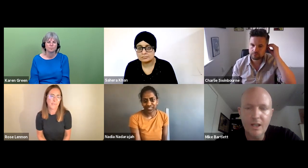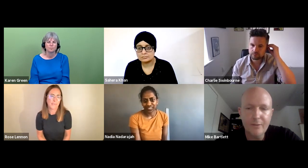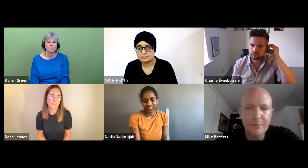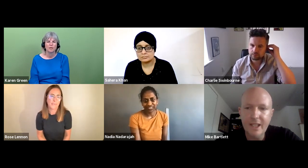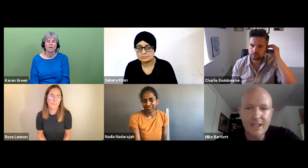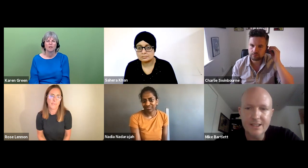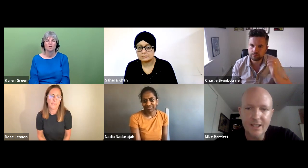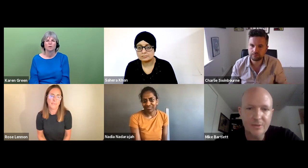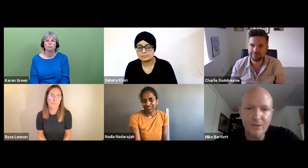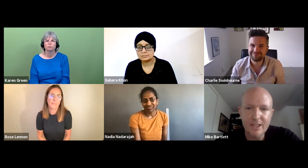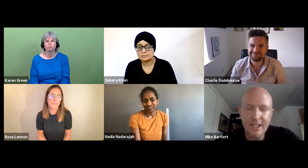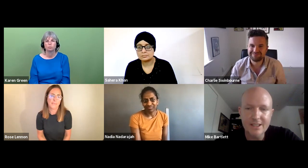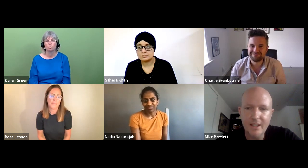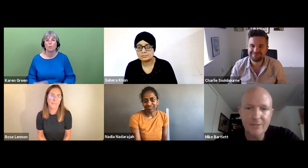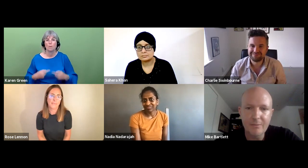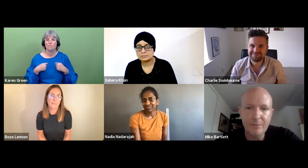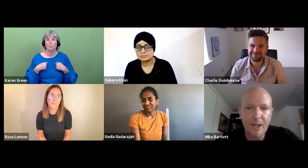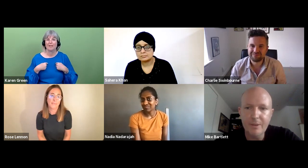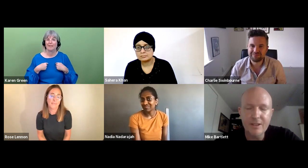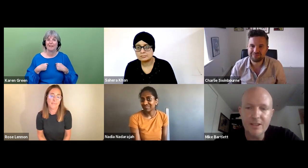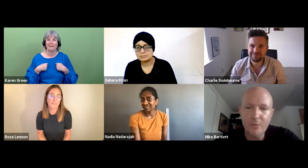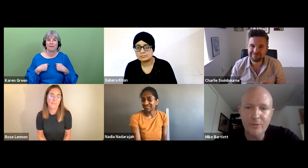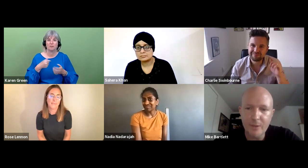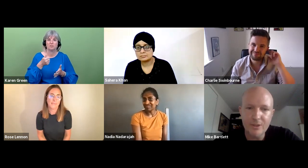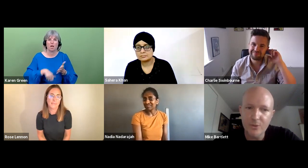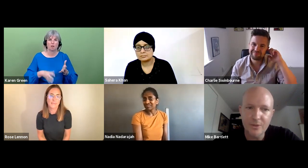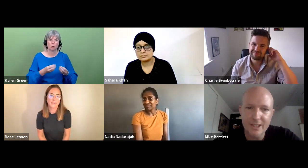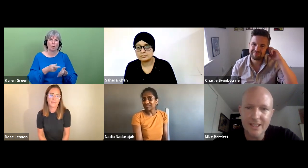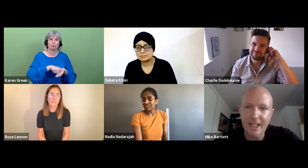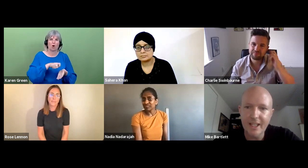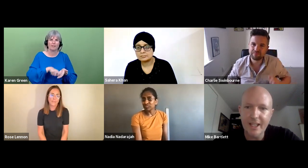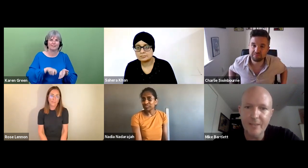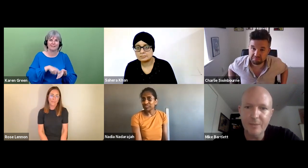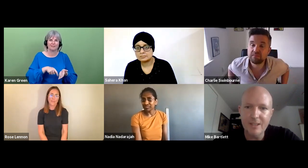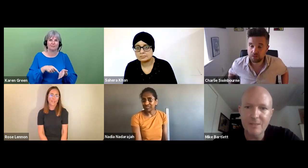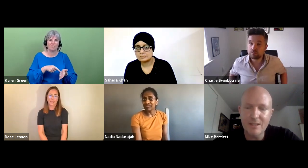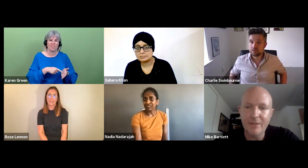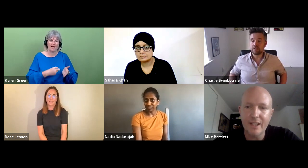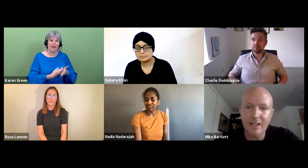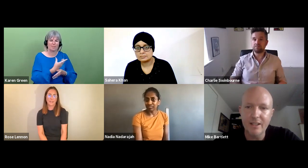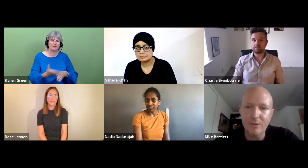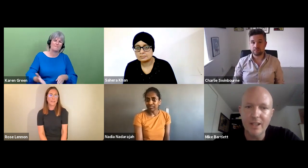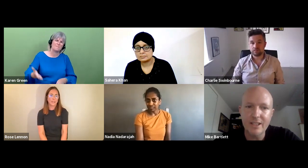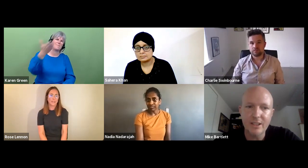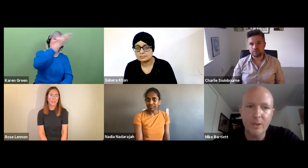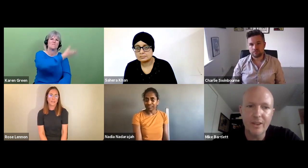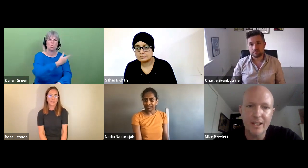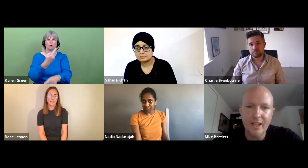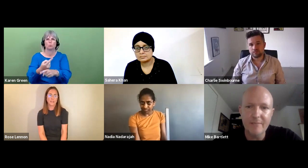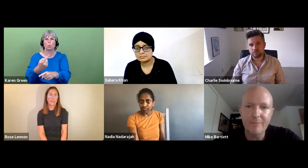For me, it starts with the writing. It starts long before I would talk to an exec, and it would be specific in the writing. So one thing that